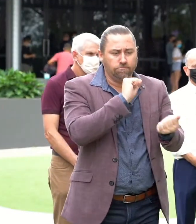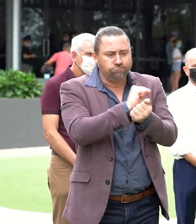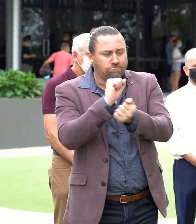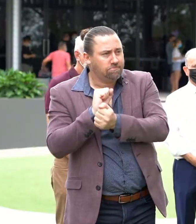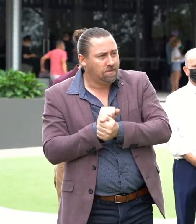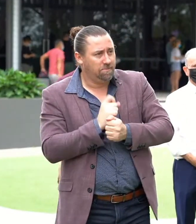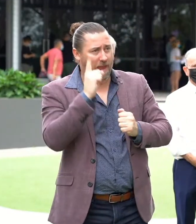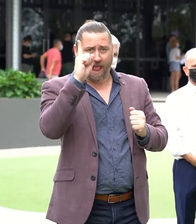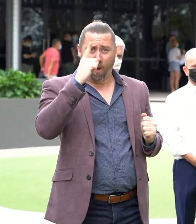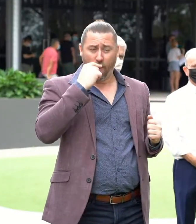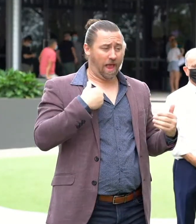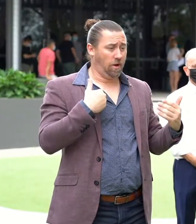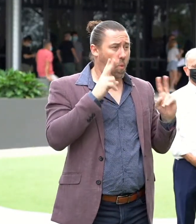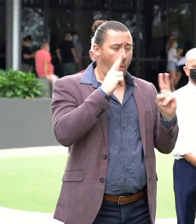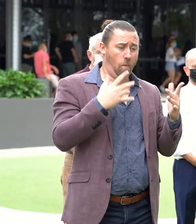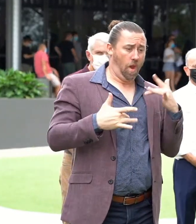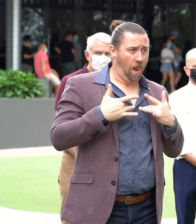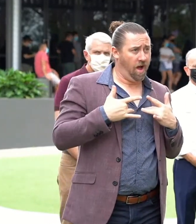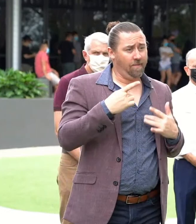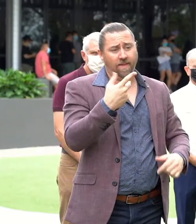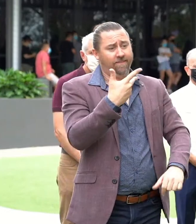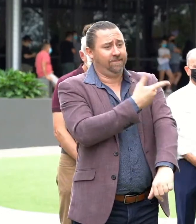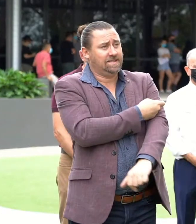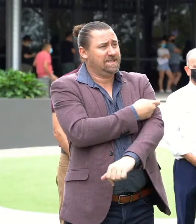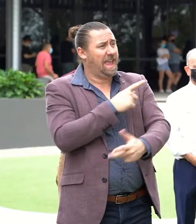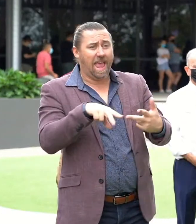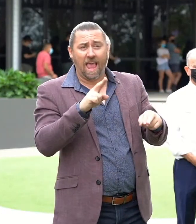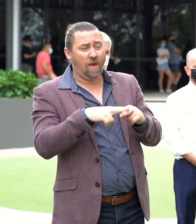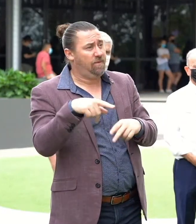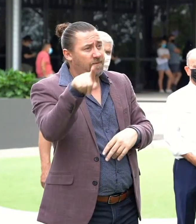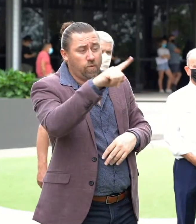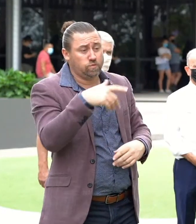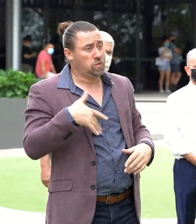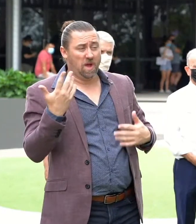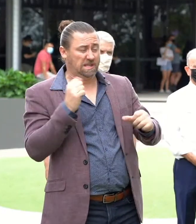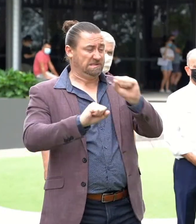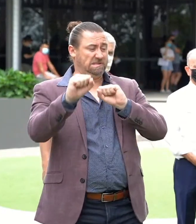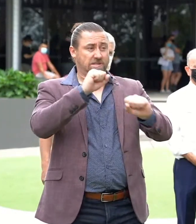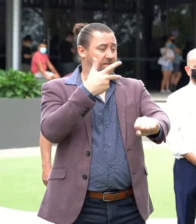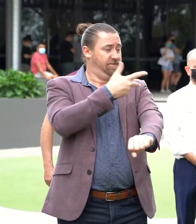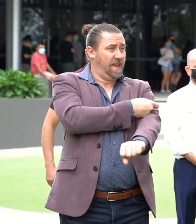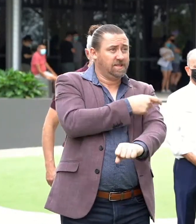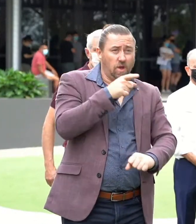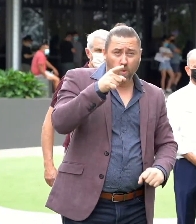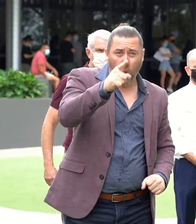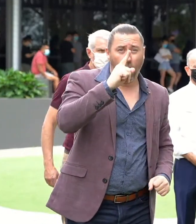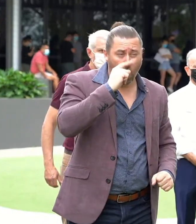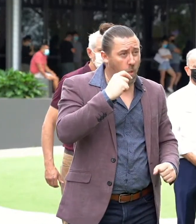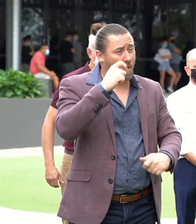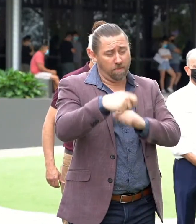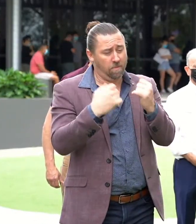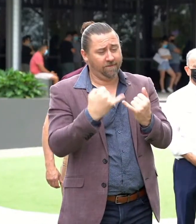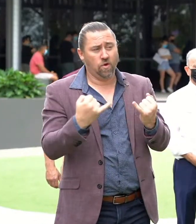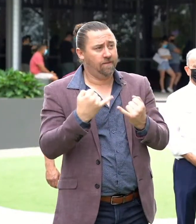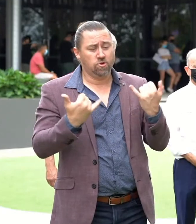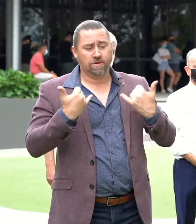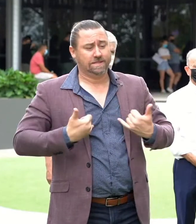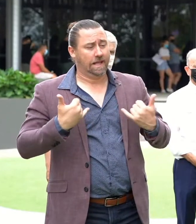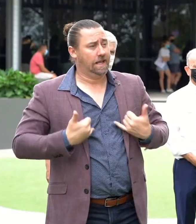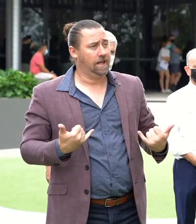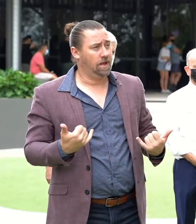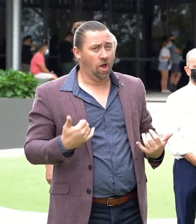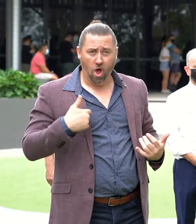and we're very confident that we will get at least to that over 80%, and we're looking forward to freedom really opening up once